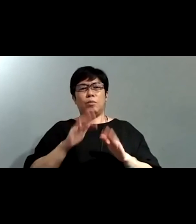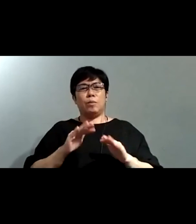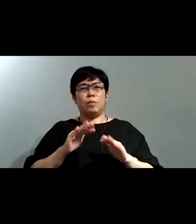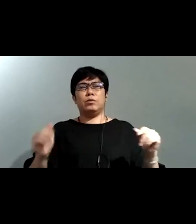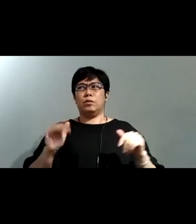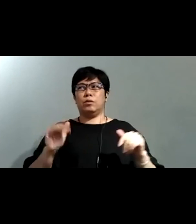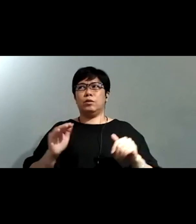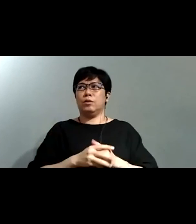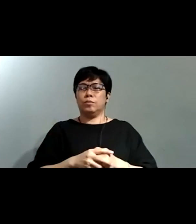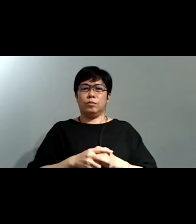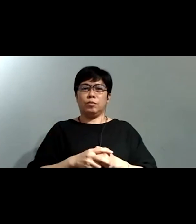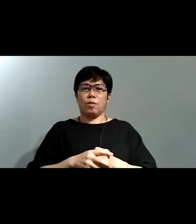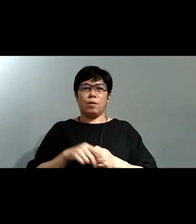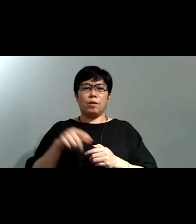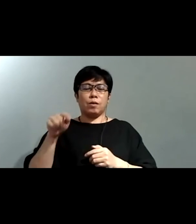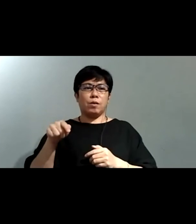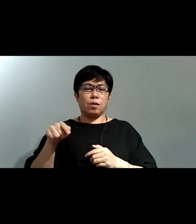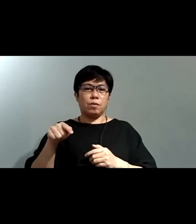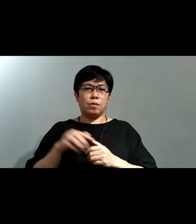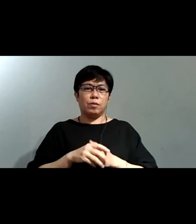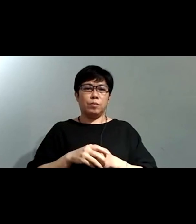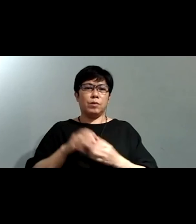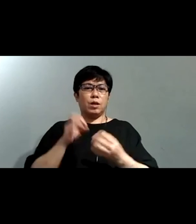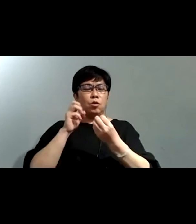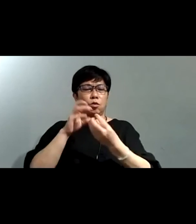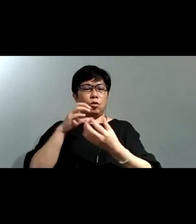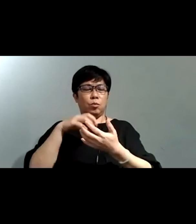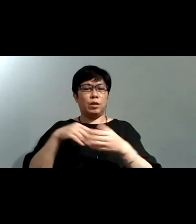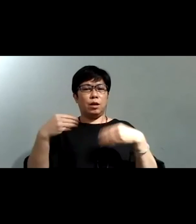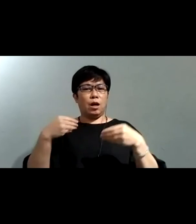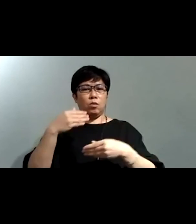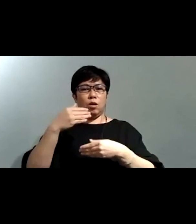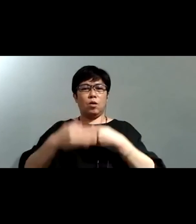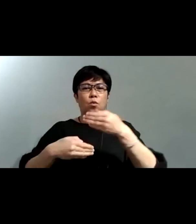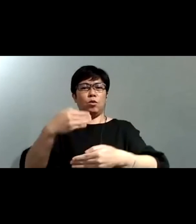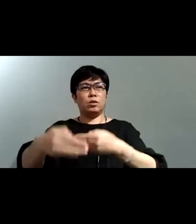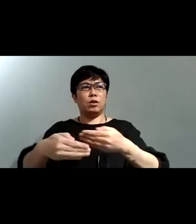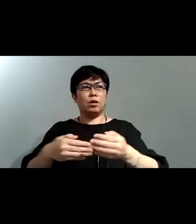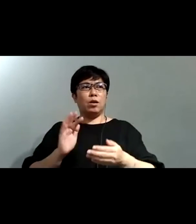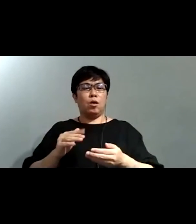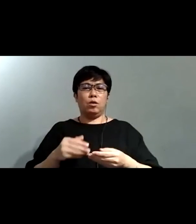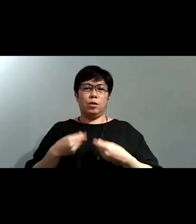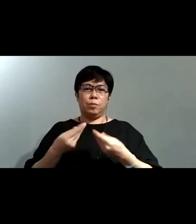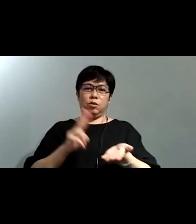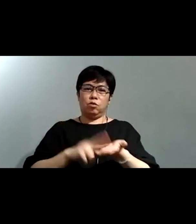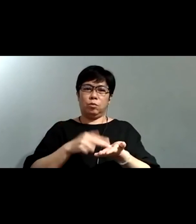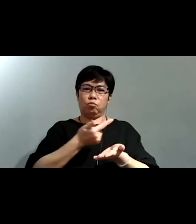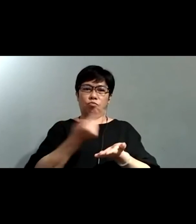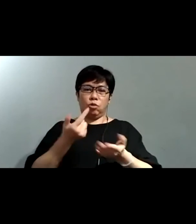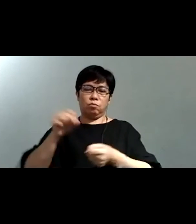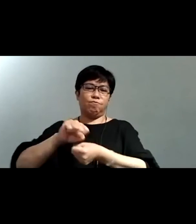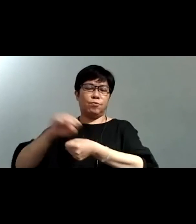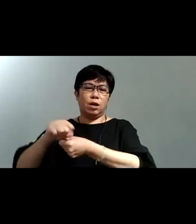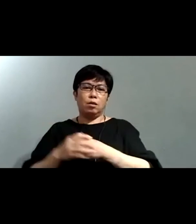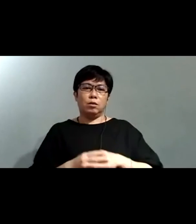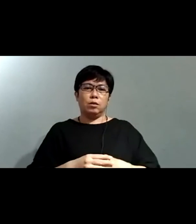discussion or the pitching process. And then there is a community trial. We